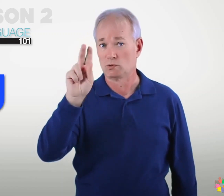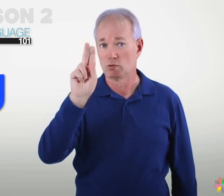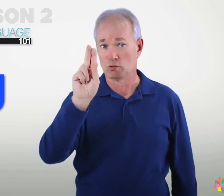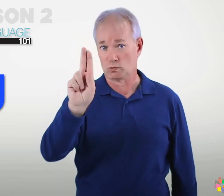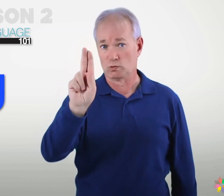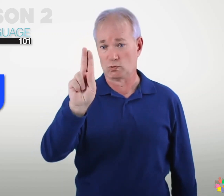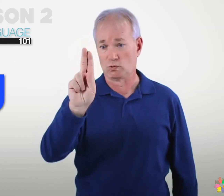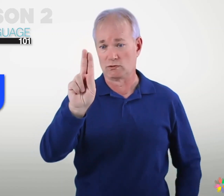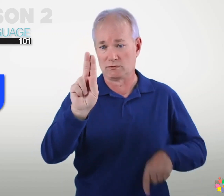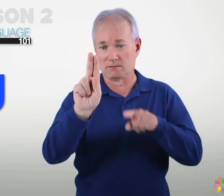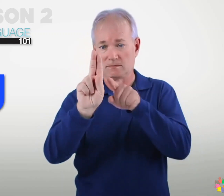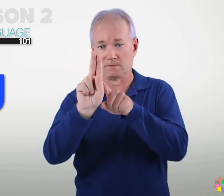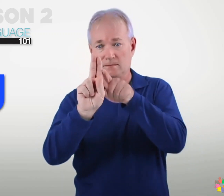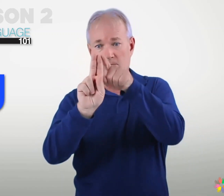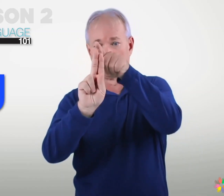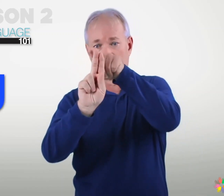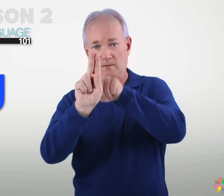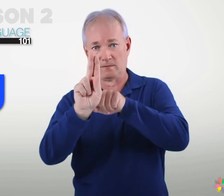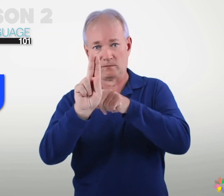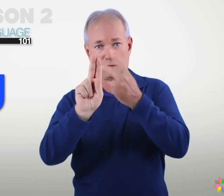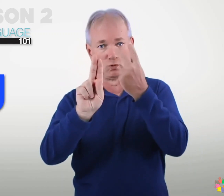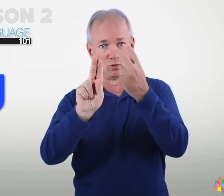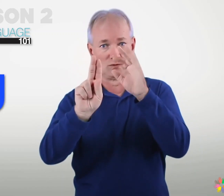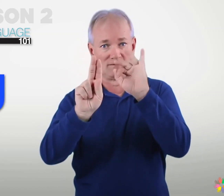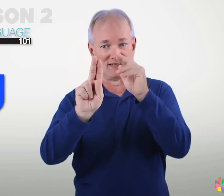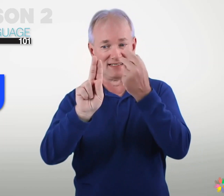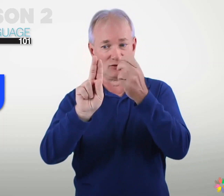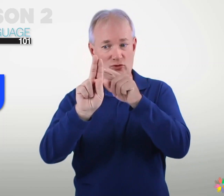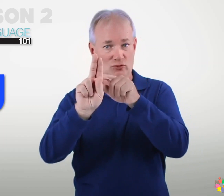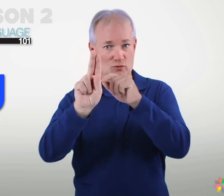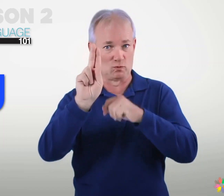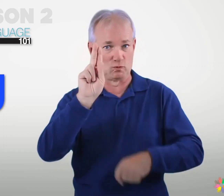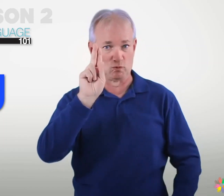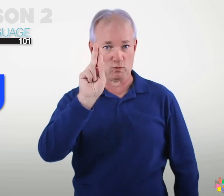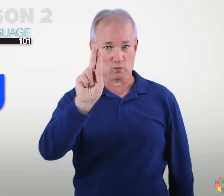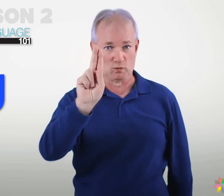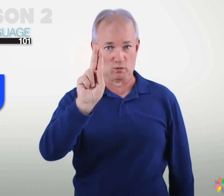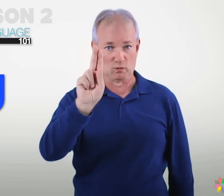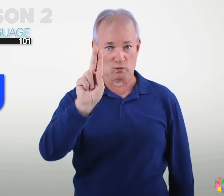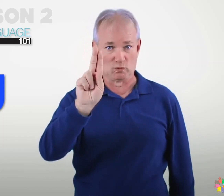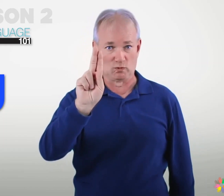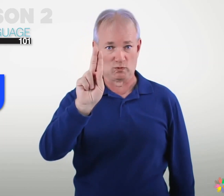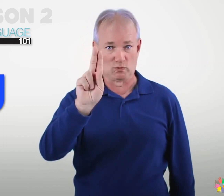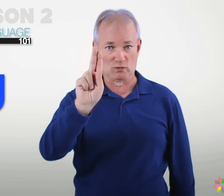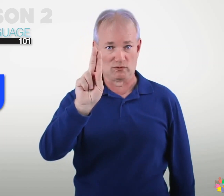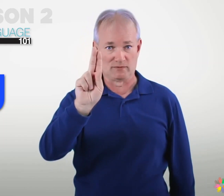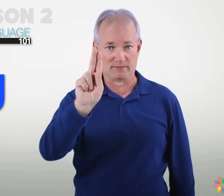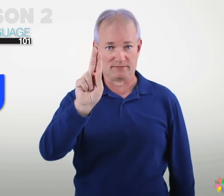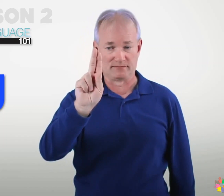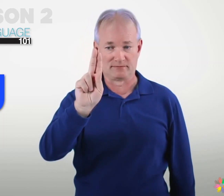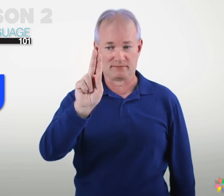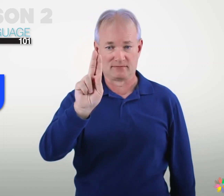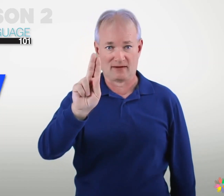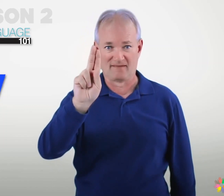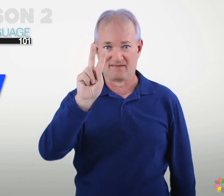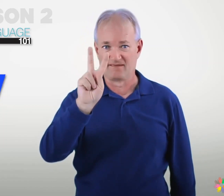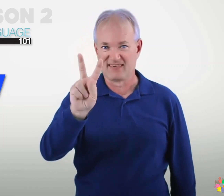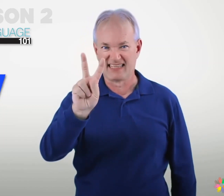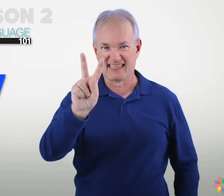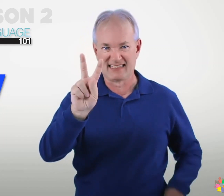U. It's the two fingers there, right next to each other.